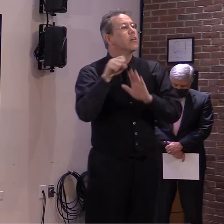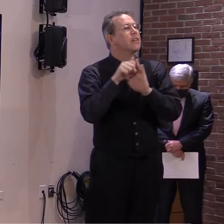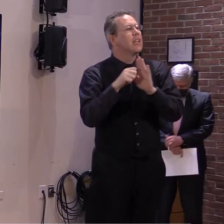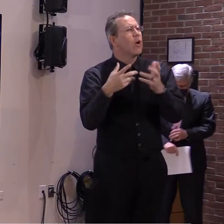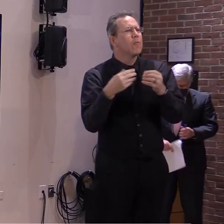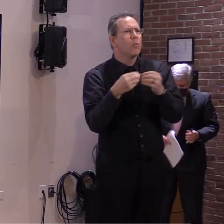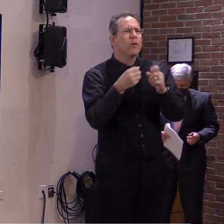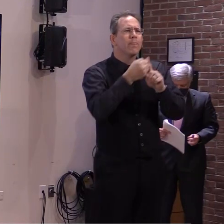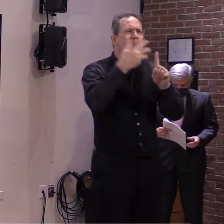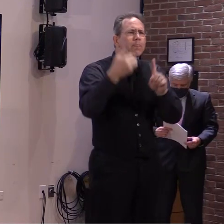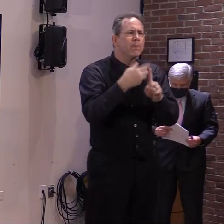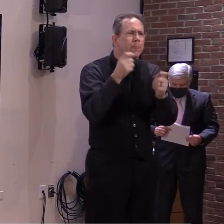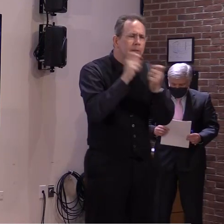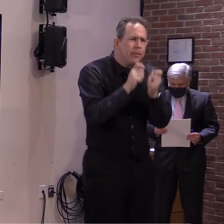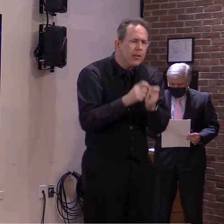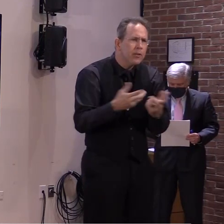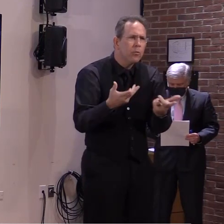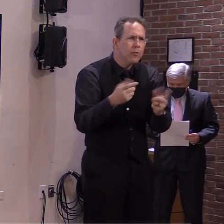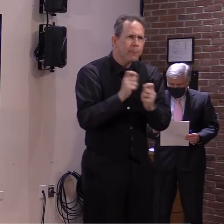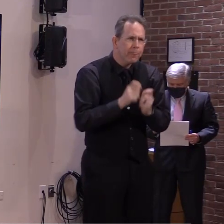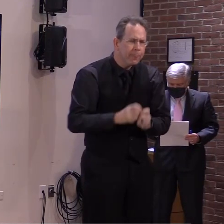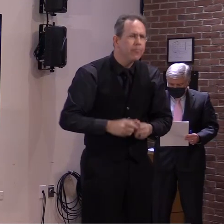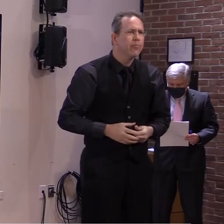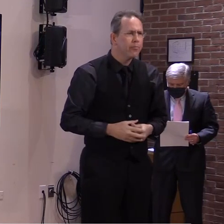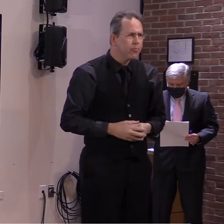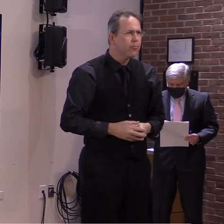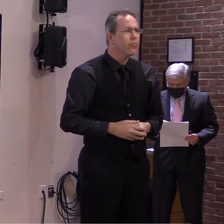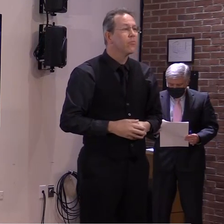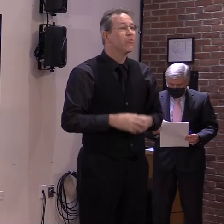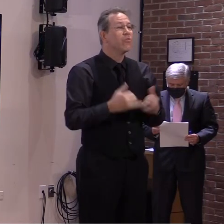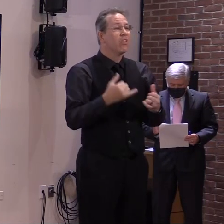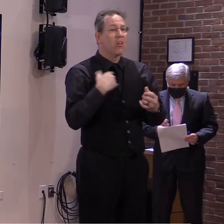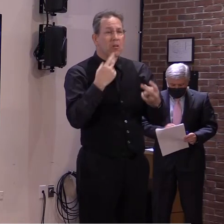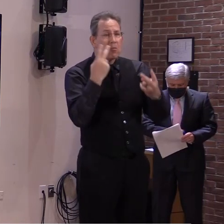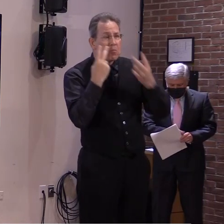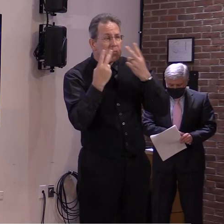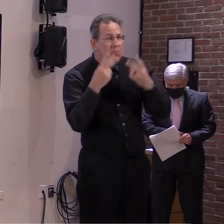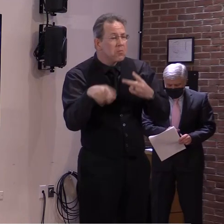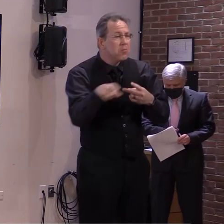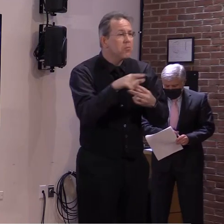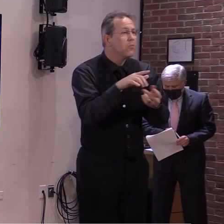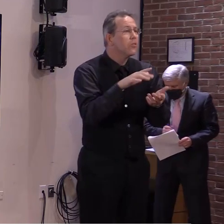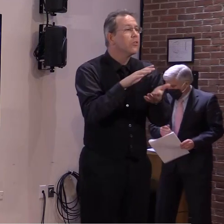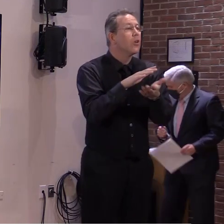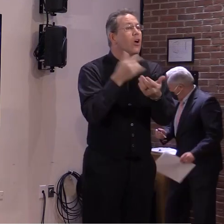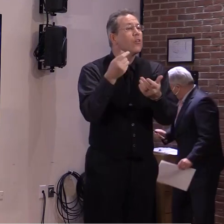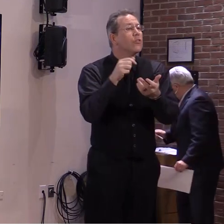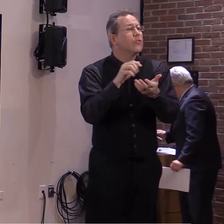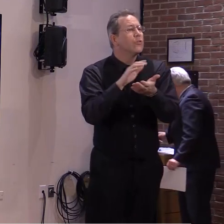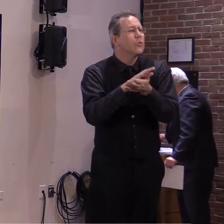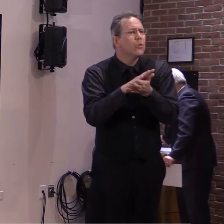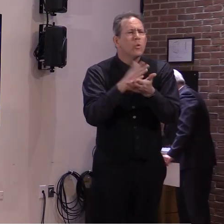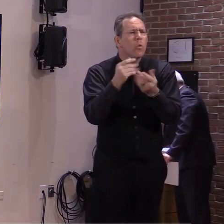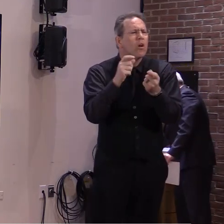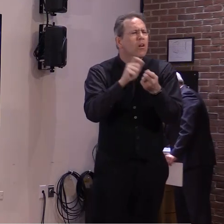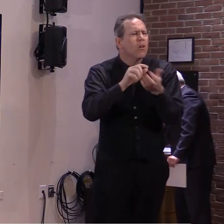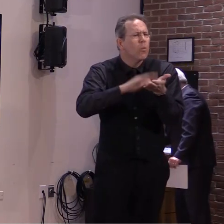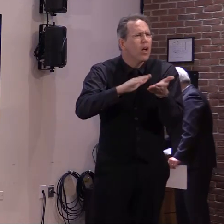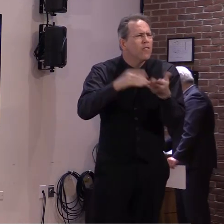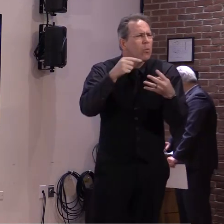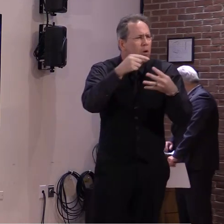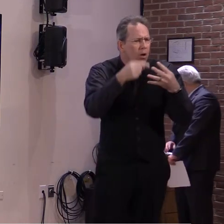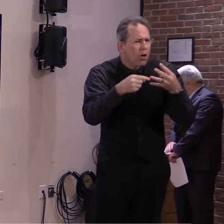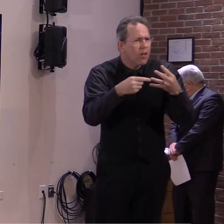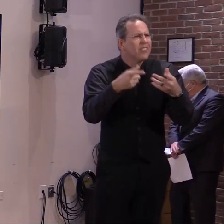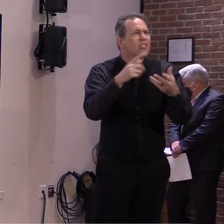the actual waiver process. We are now seeing those other waiver requests being denied. Notably, South Carolina and Georgia had